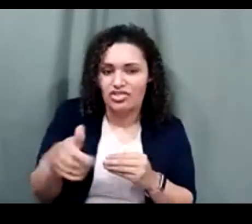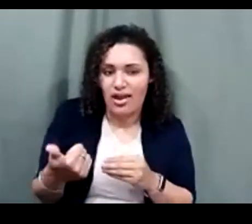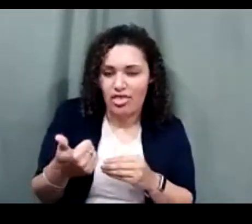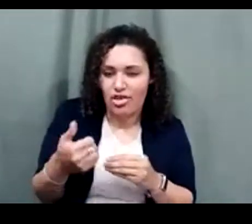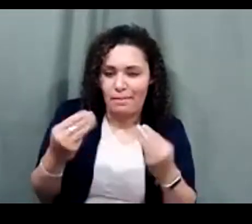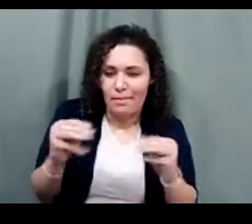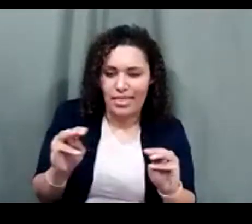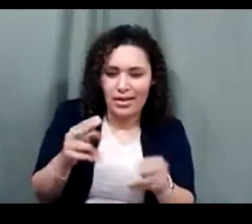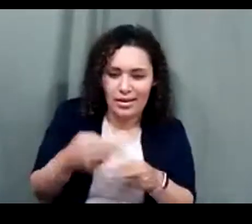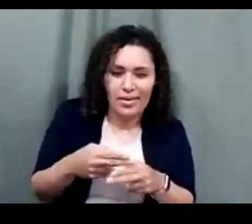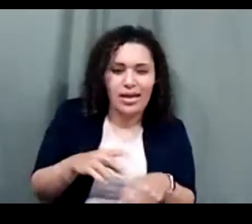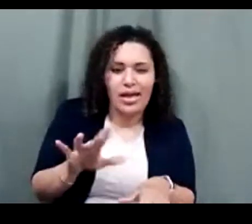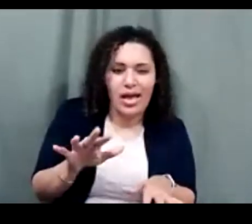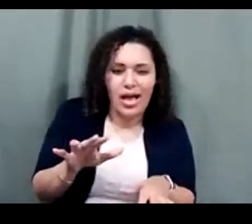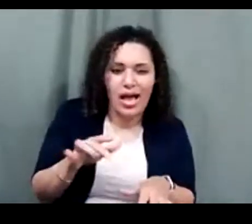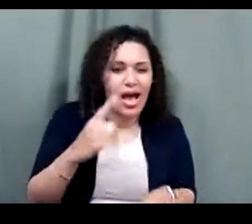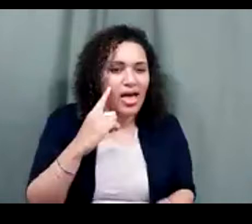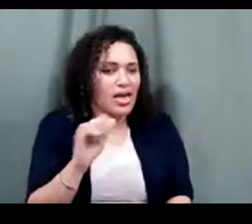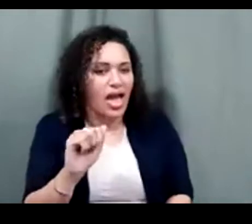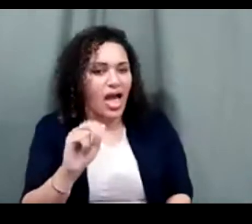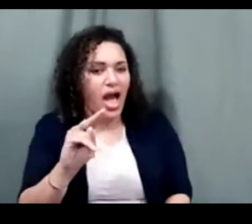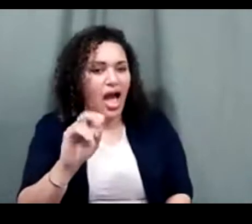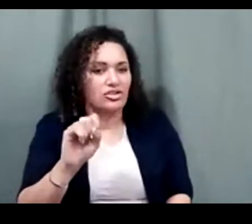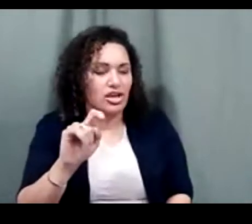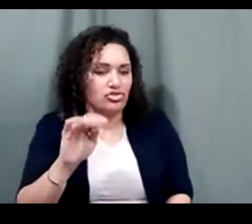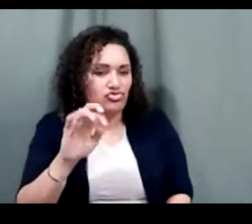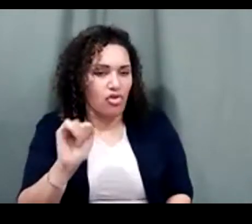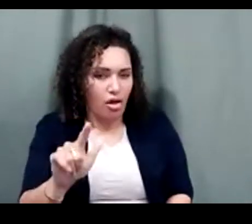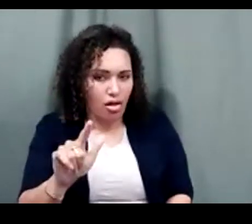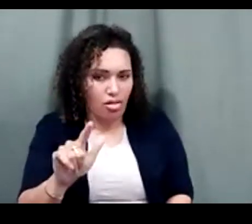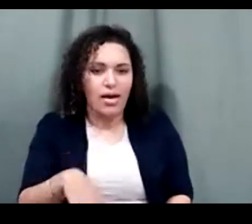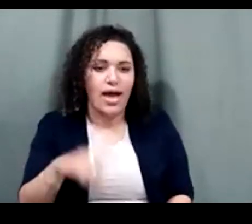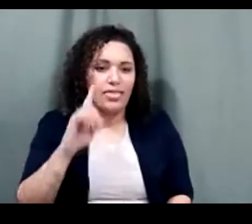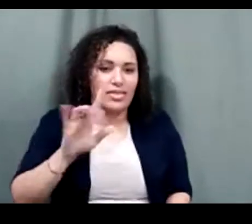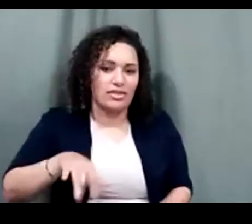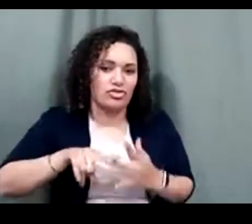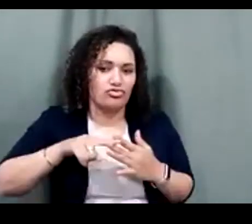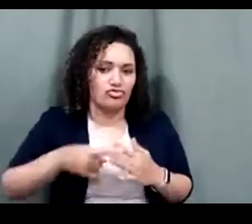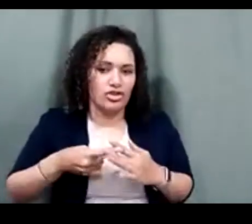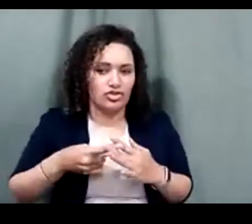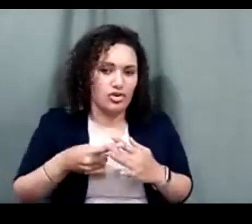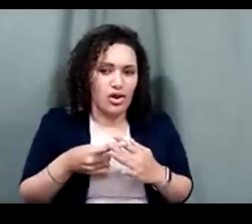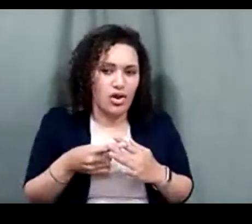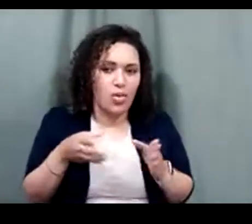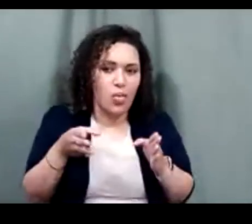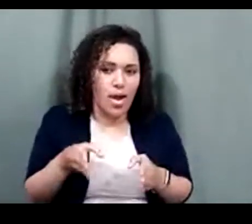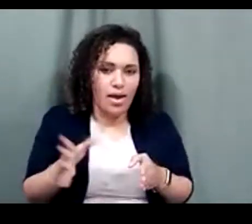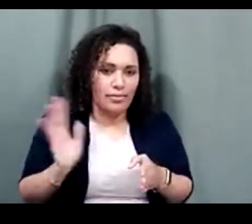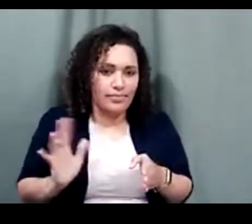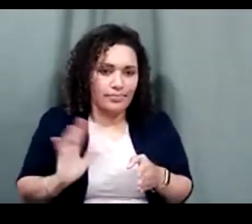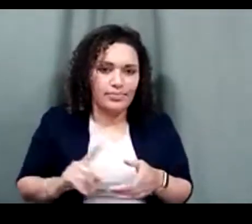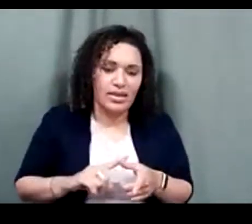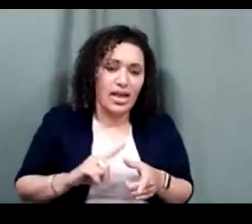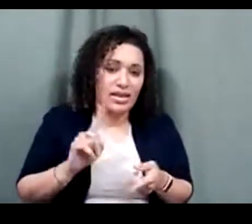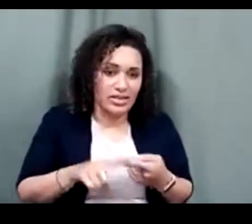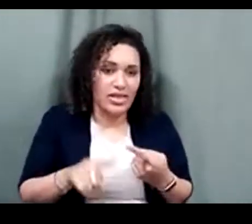you do it. I think it's called ancestral. I think is. There you go. It was the original way of doing it, and then they came up with the